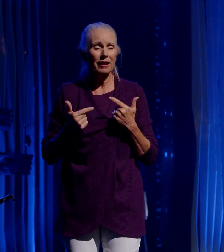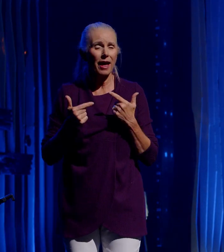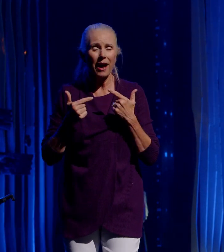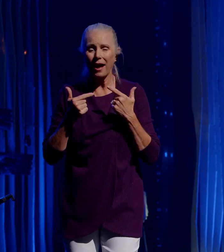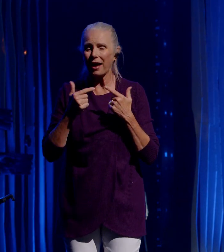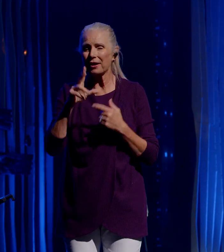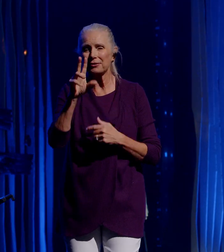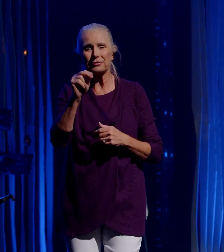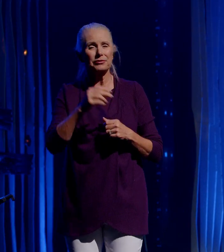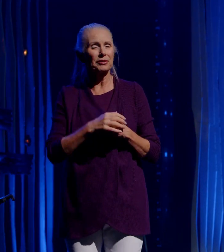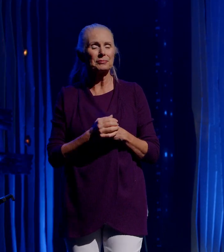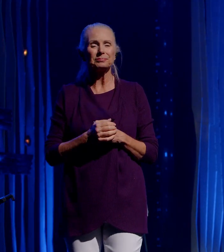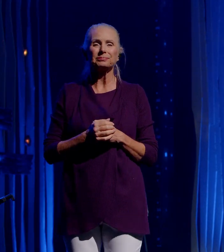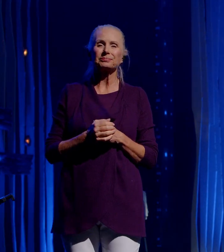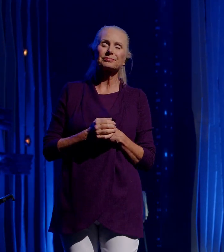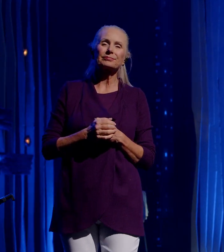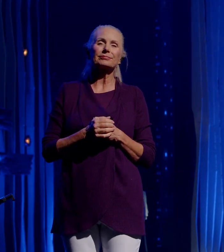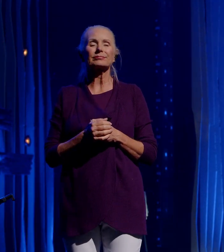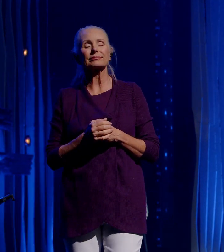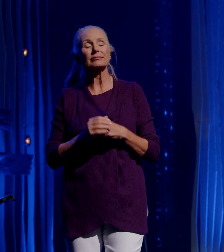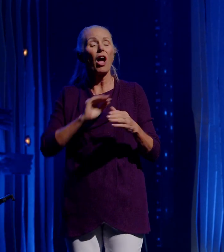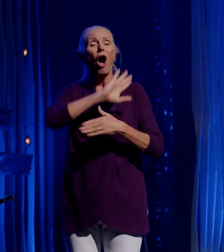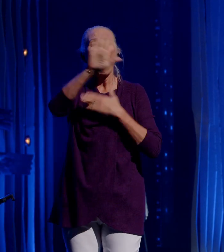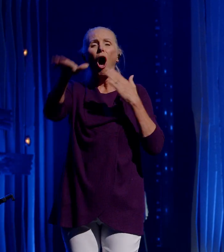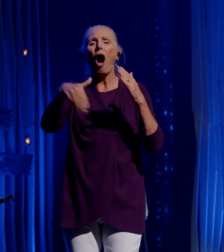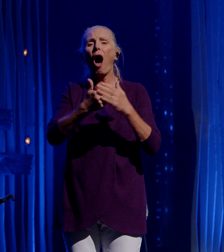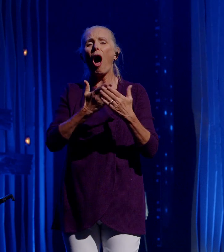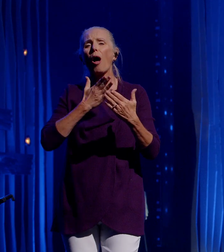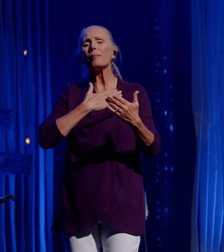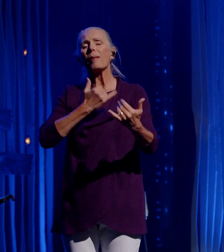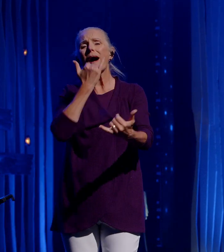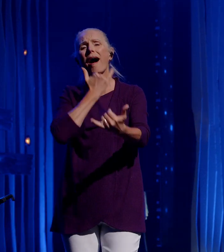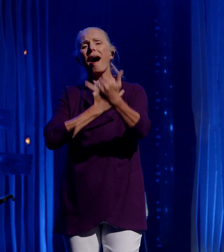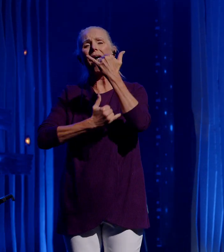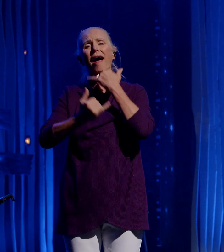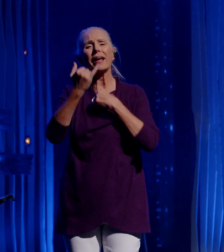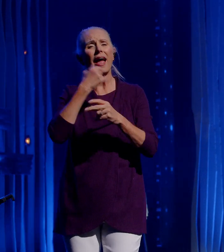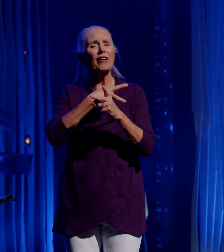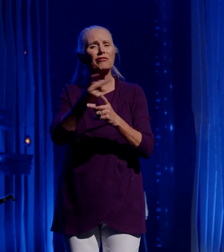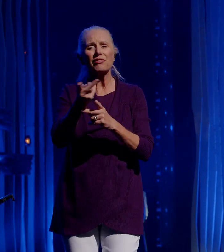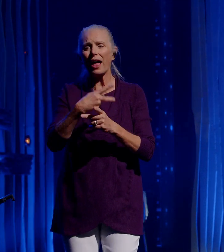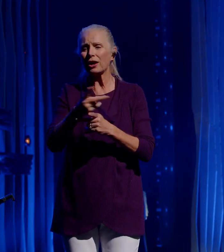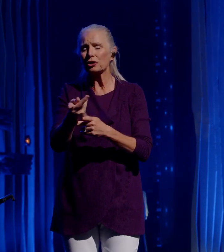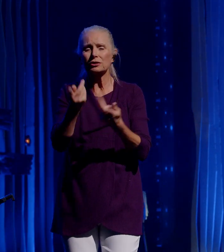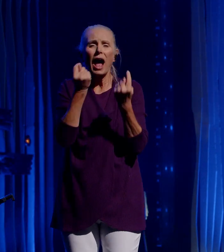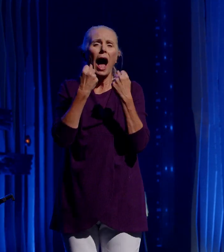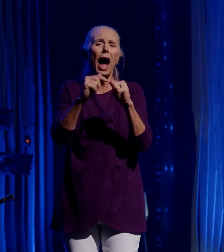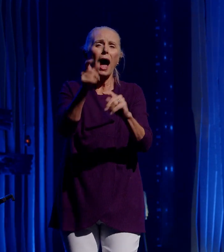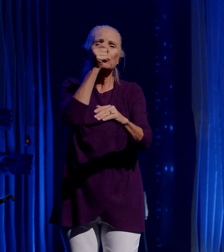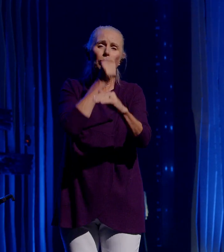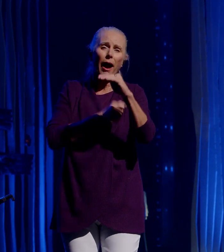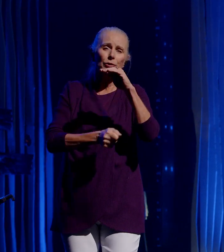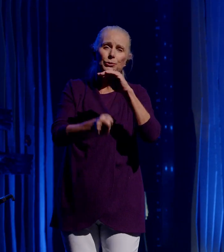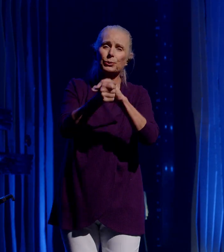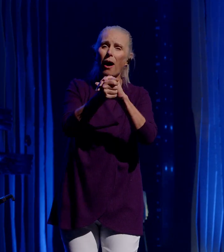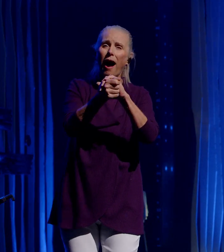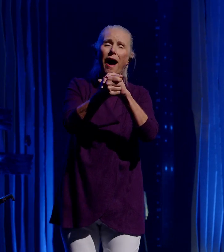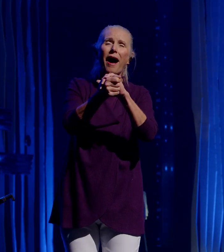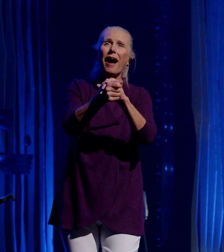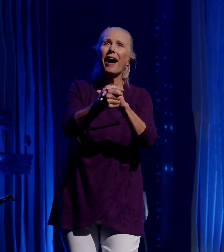alive. All my failures. And all my failures I tried